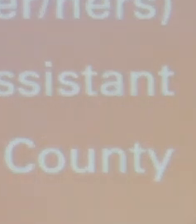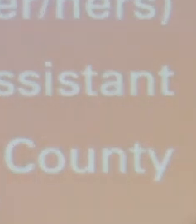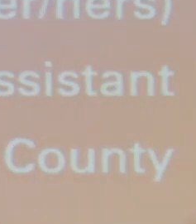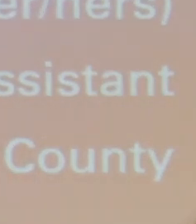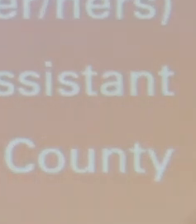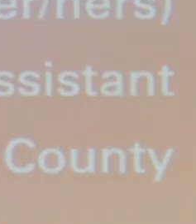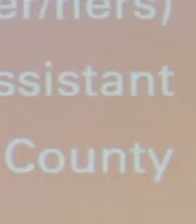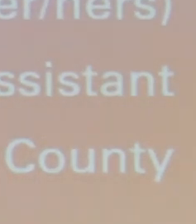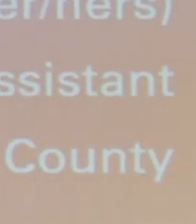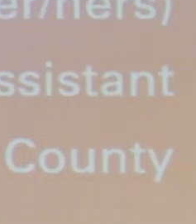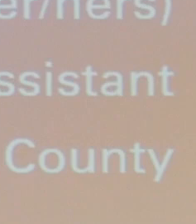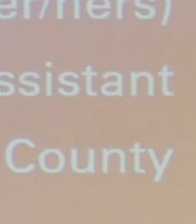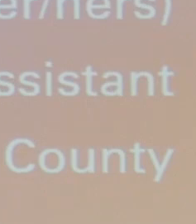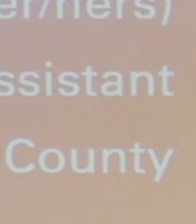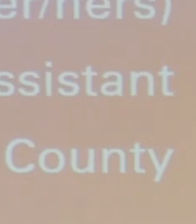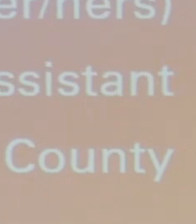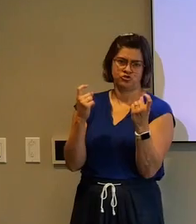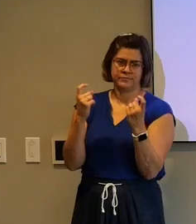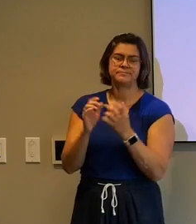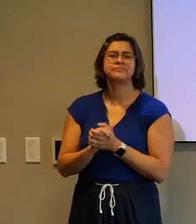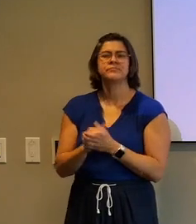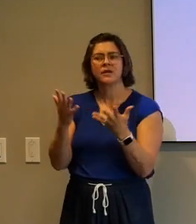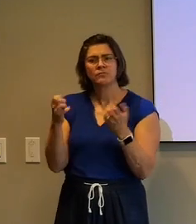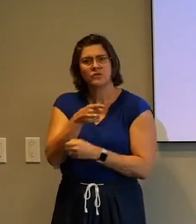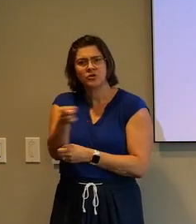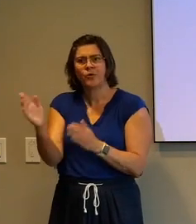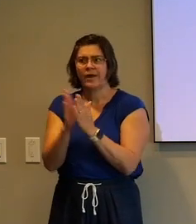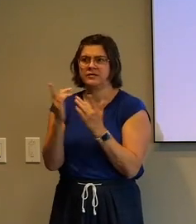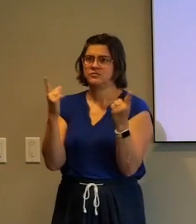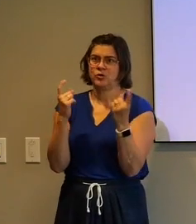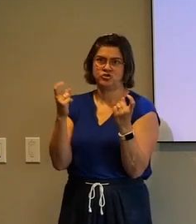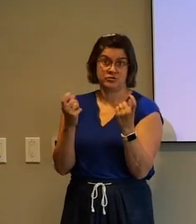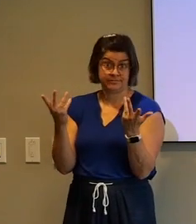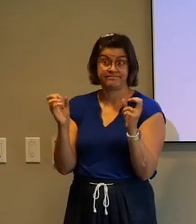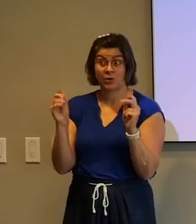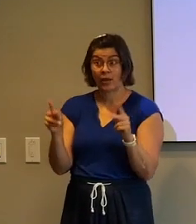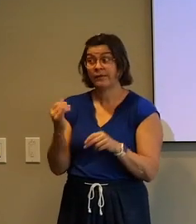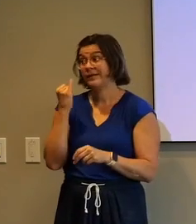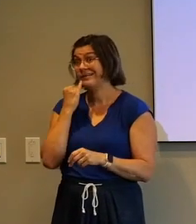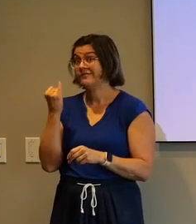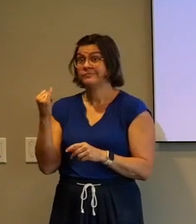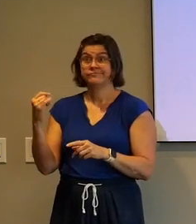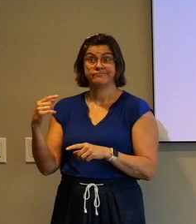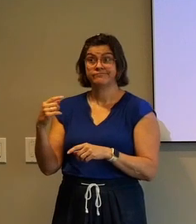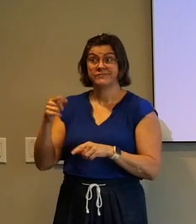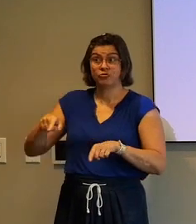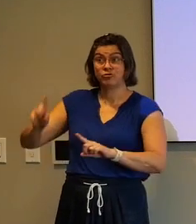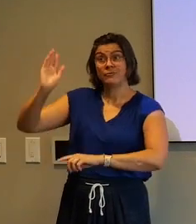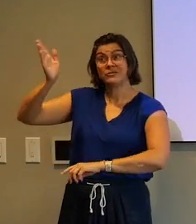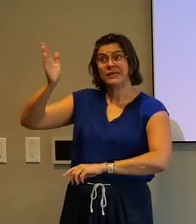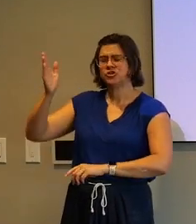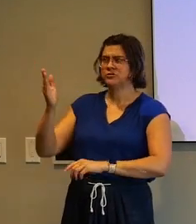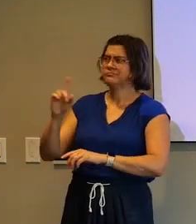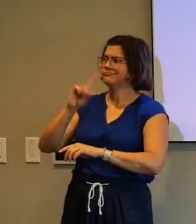time for questions, because I want you guys to be able to ask all the questions that you might have or that may come up throughout our presentations.